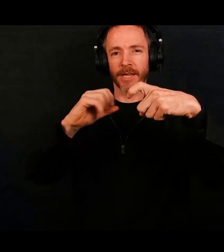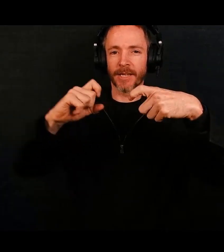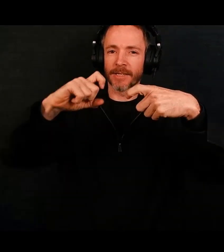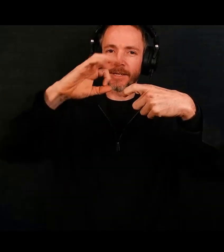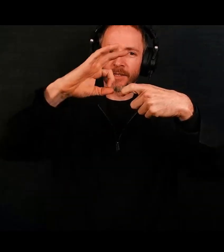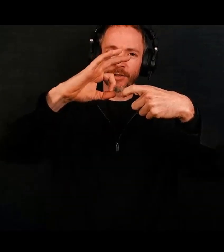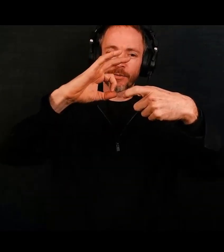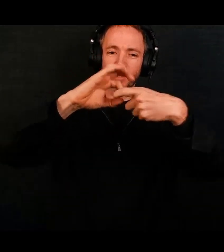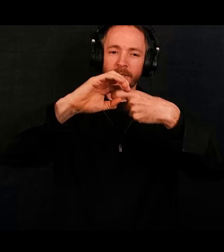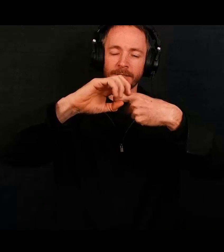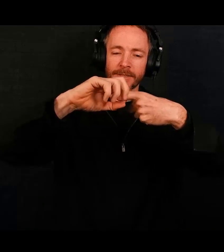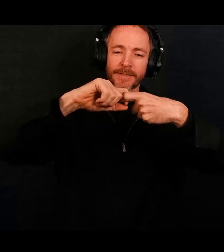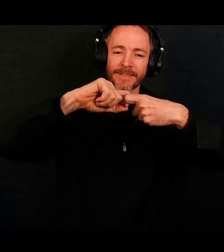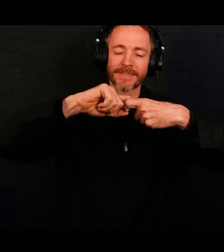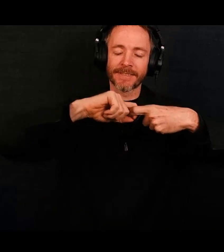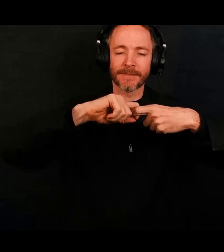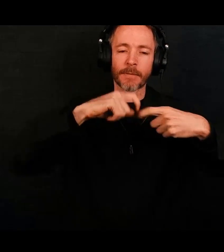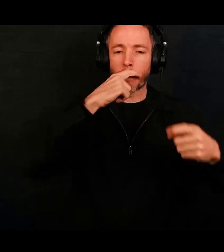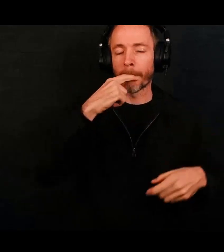hook and loop.